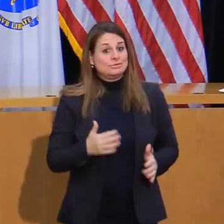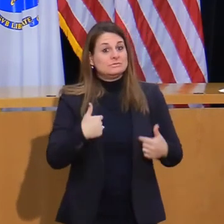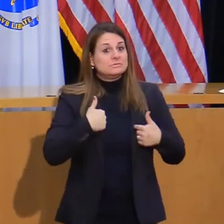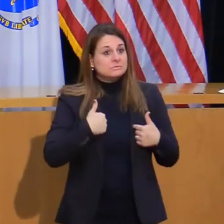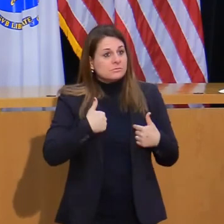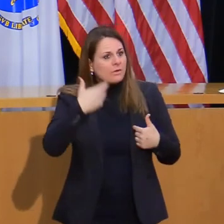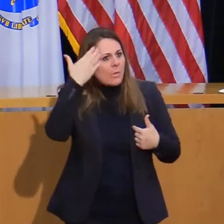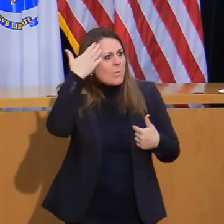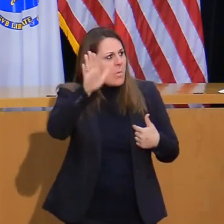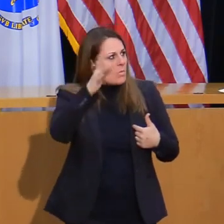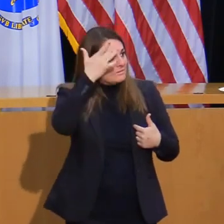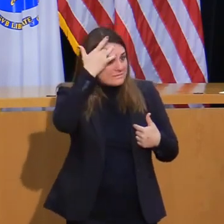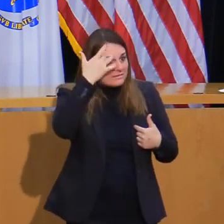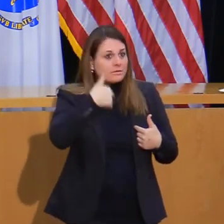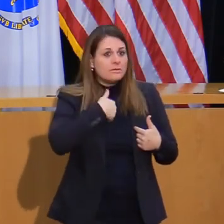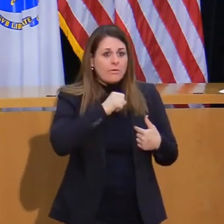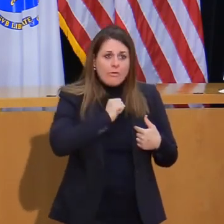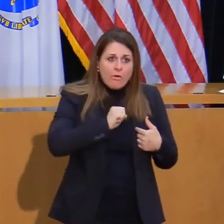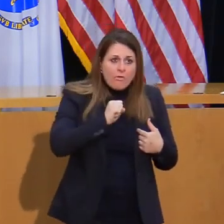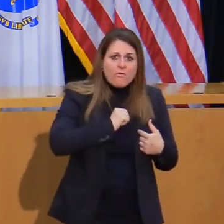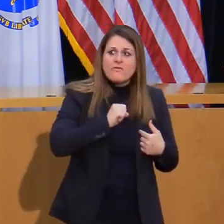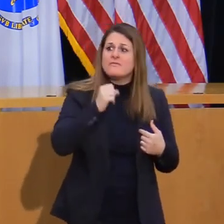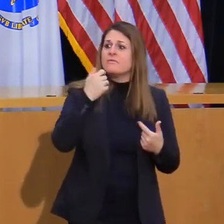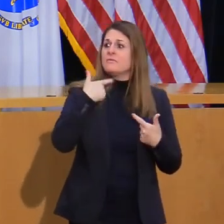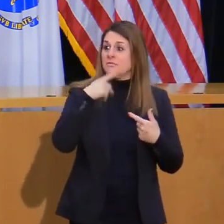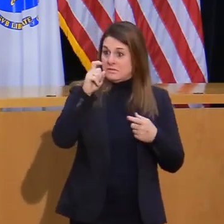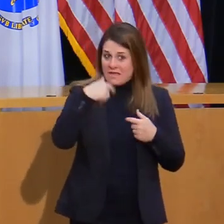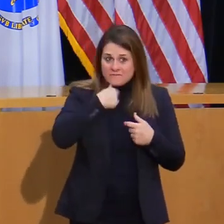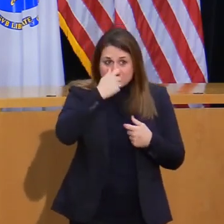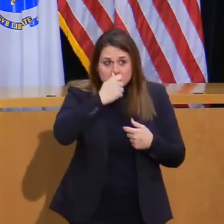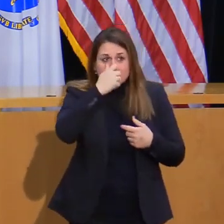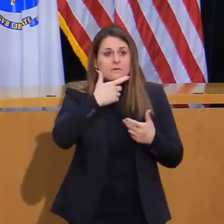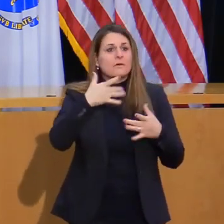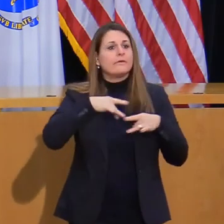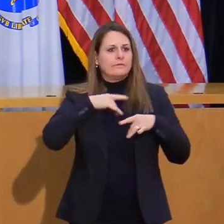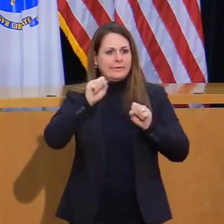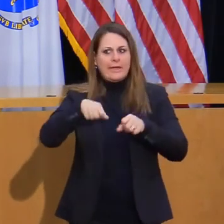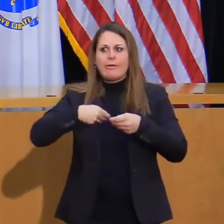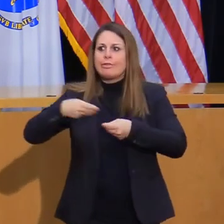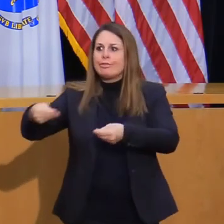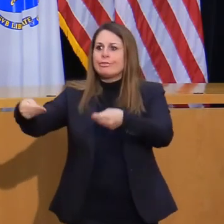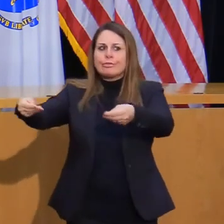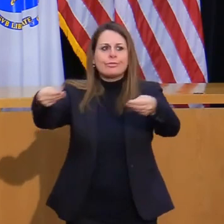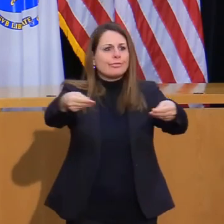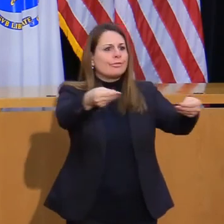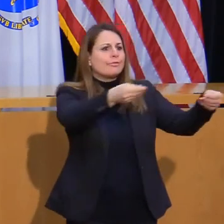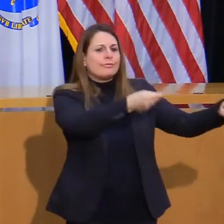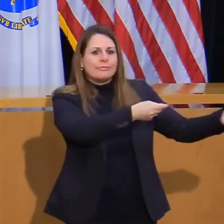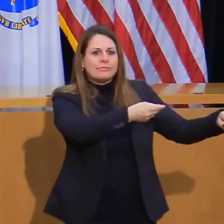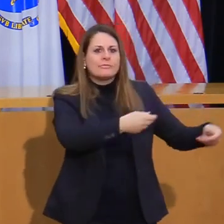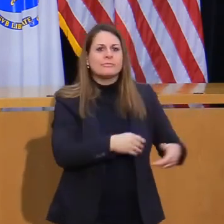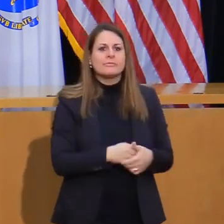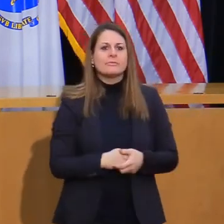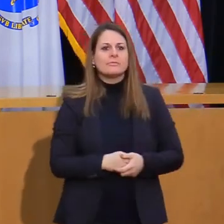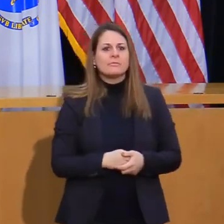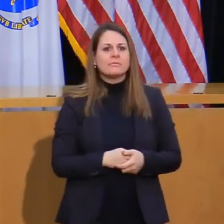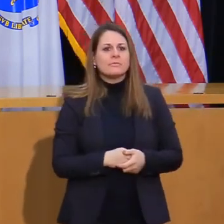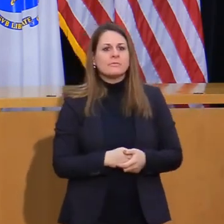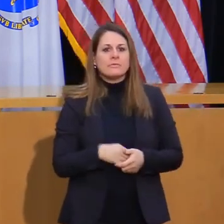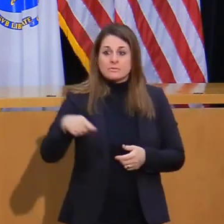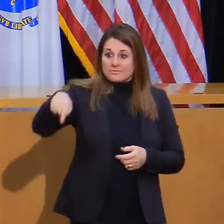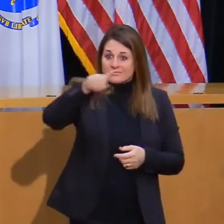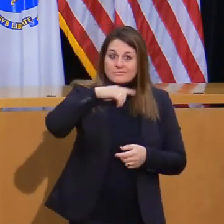are asymptomatic. If you've been around folks who've tested positive, it's important that you get tested, even if you don't have